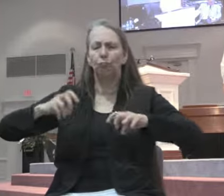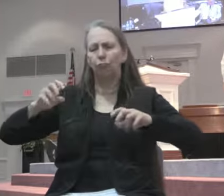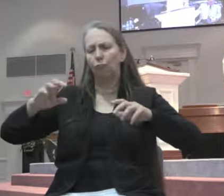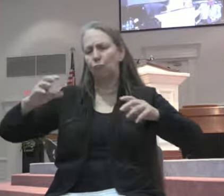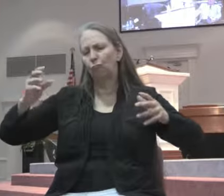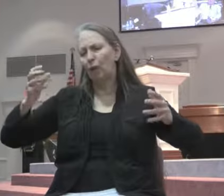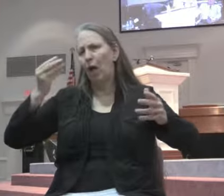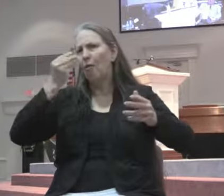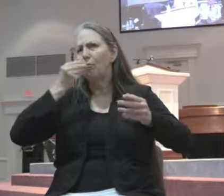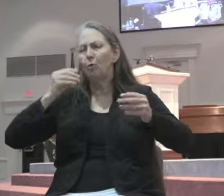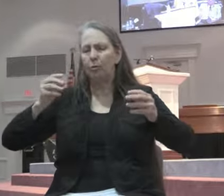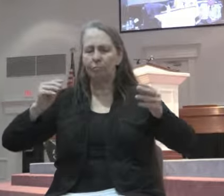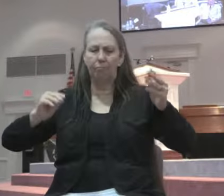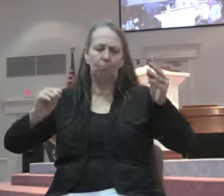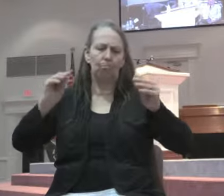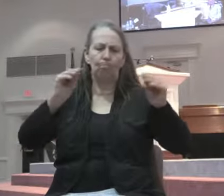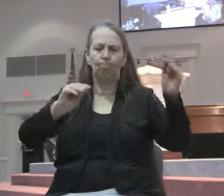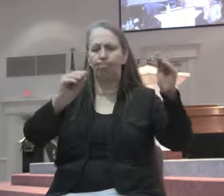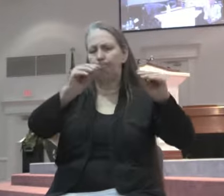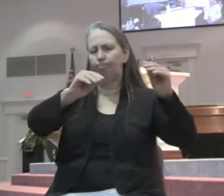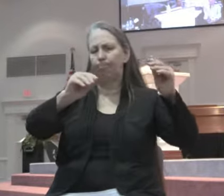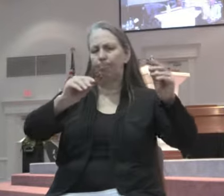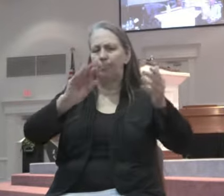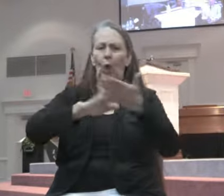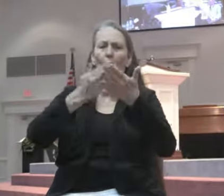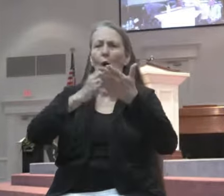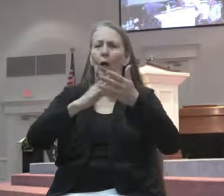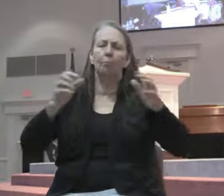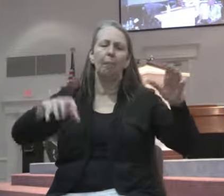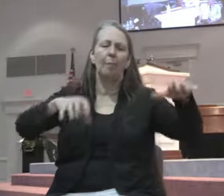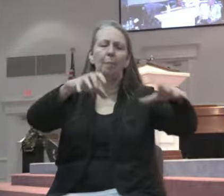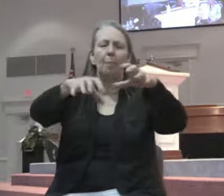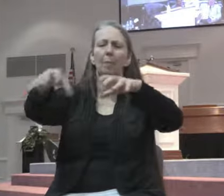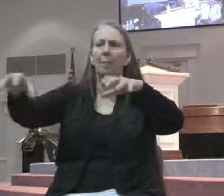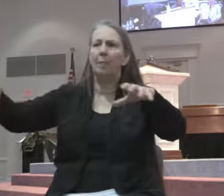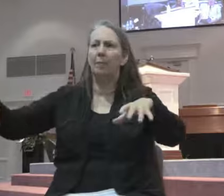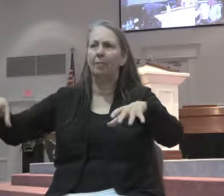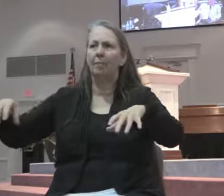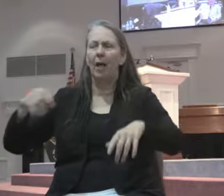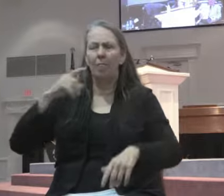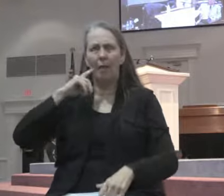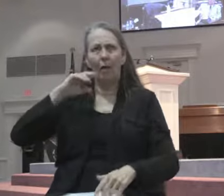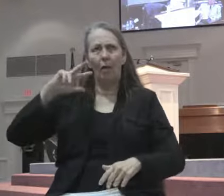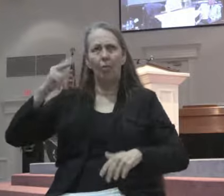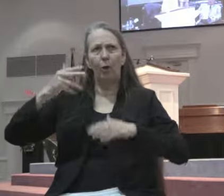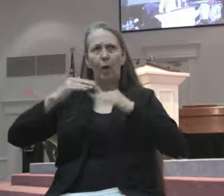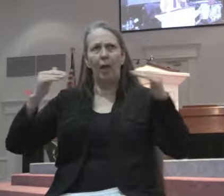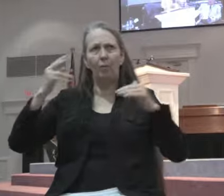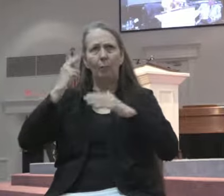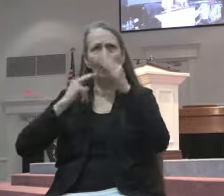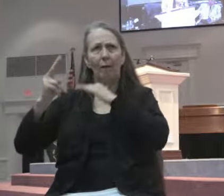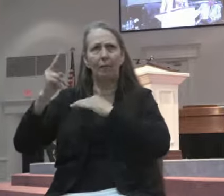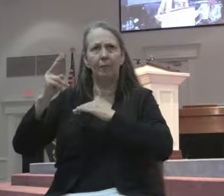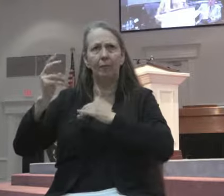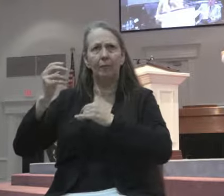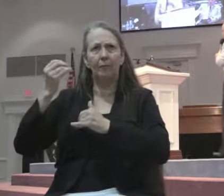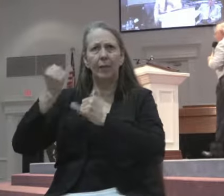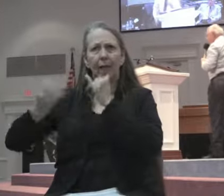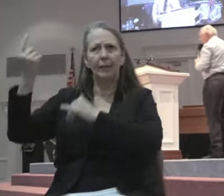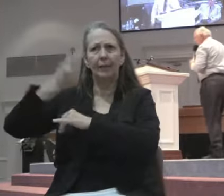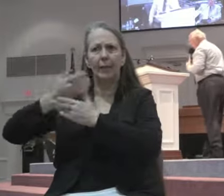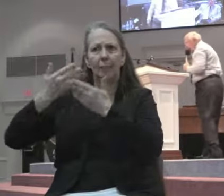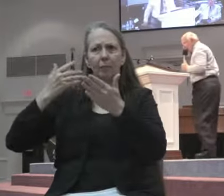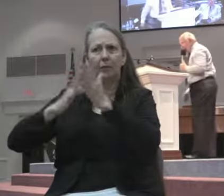I never realized that was a third level prophecy for the last days. It is. Let me show you what